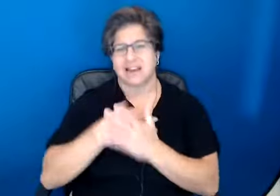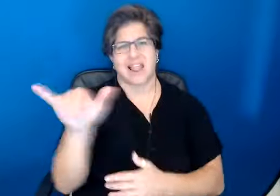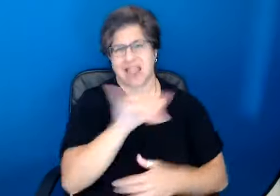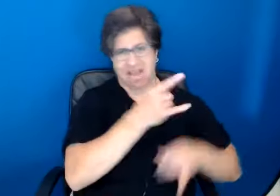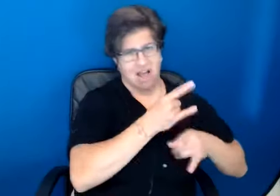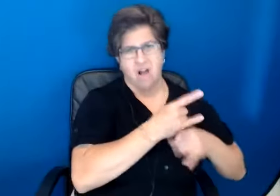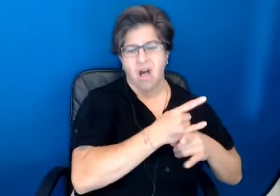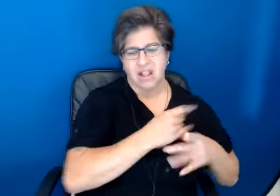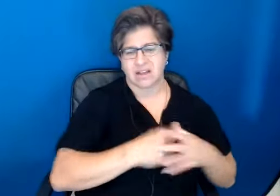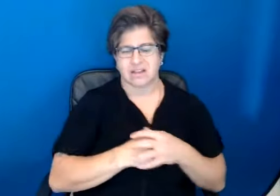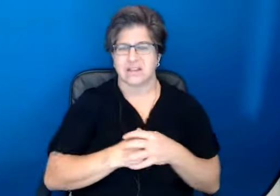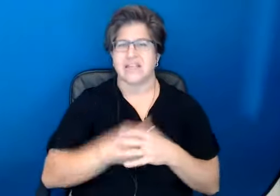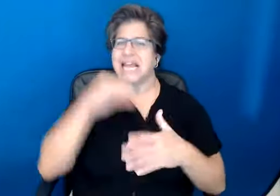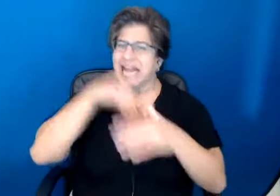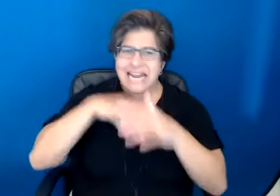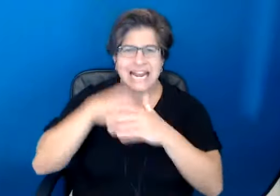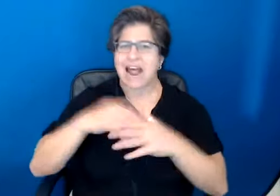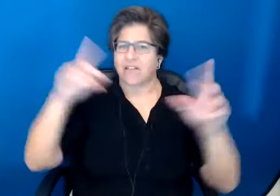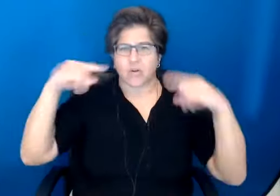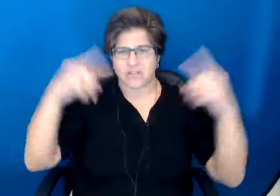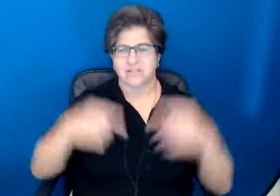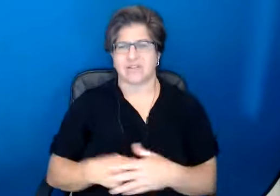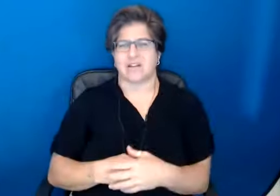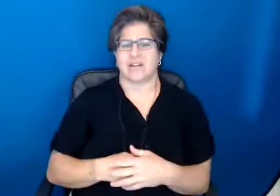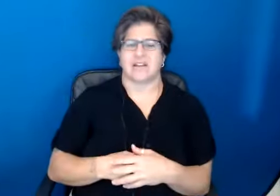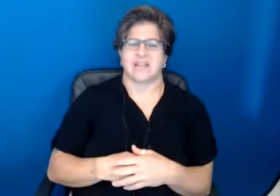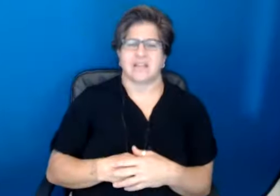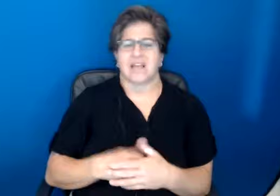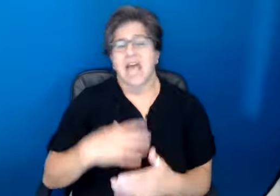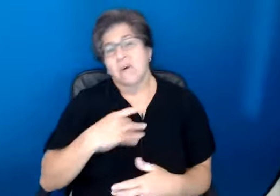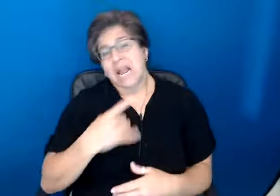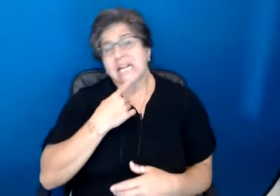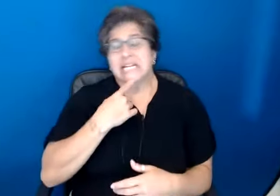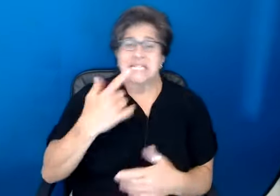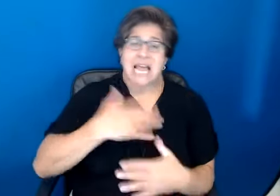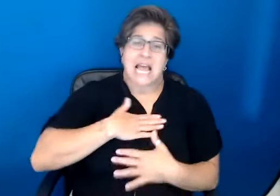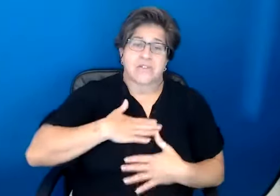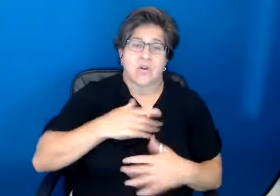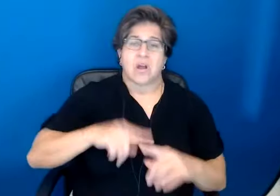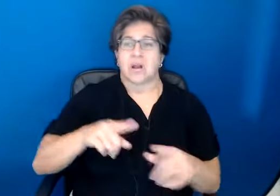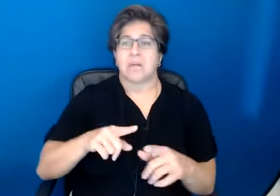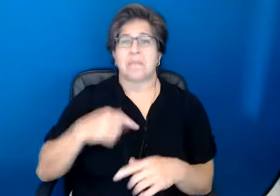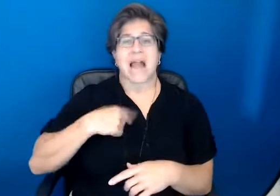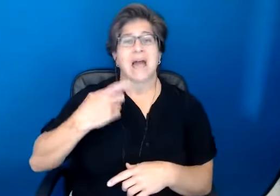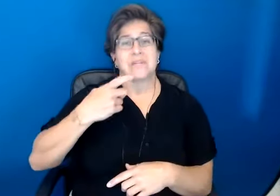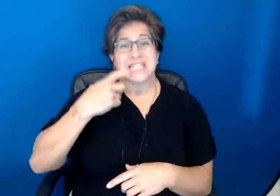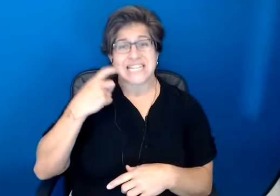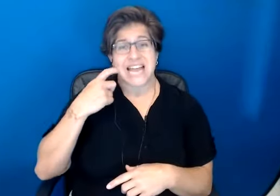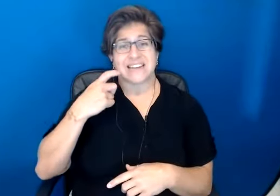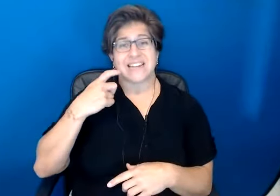But I came in and then I left, and I came back, and I used to call myself the guest appearer. I'd come back when I needed help, I'd get help, and then